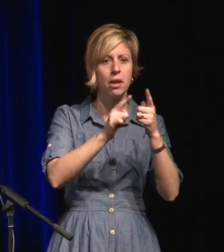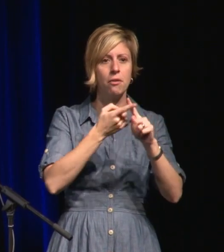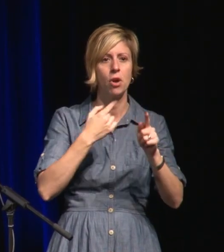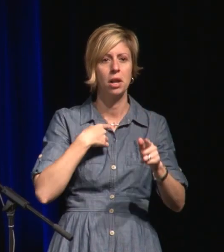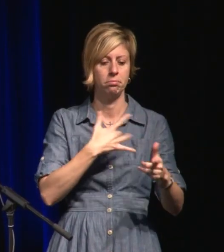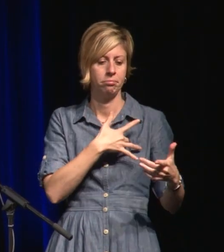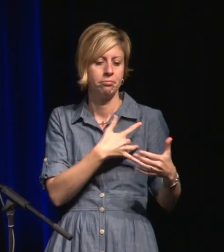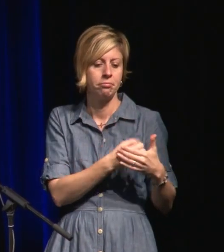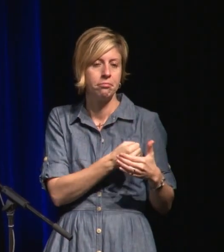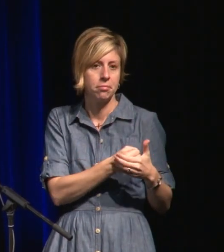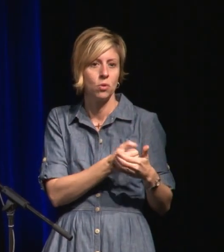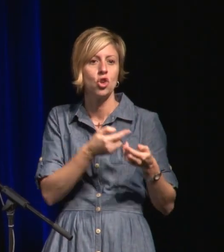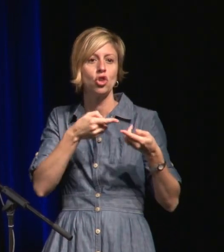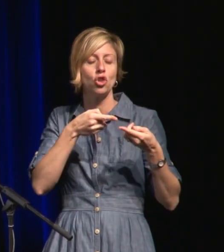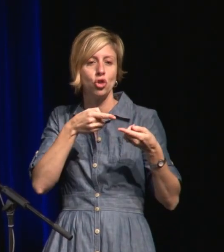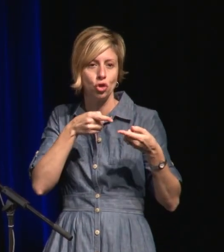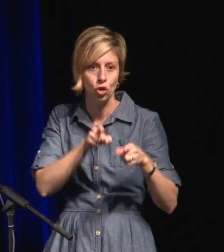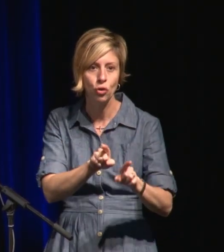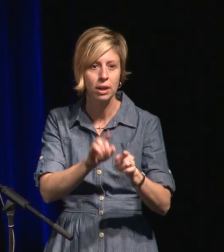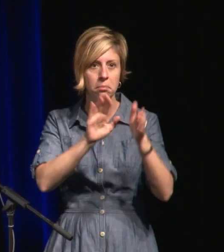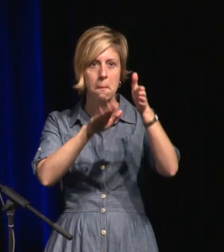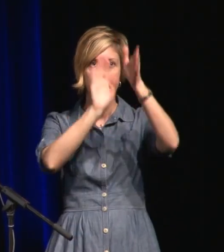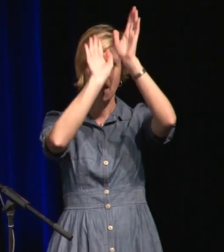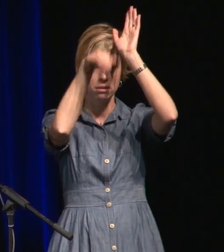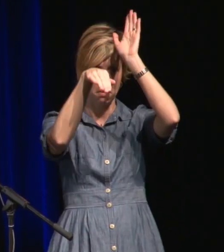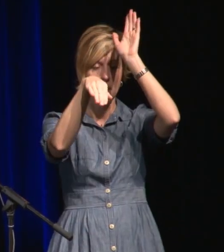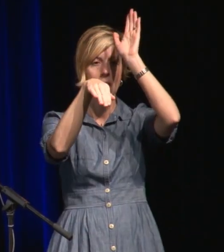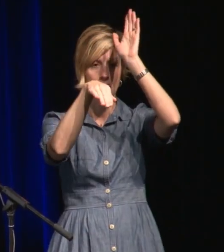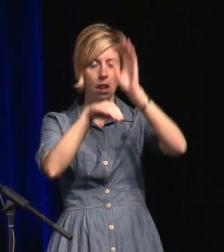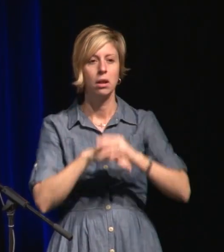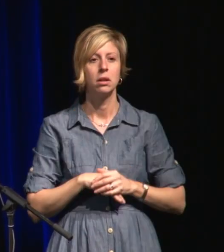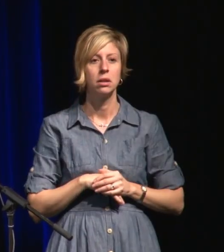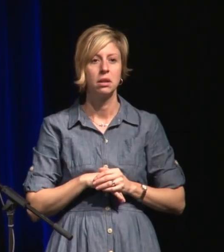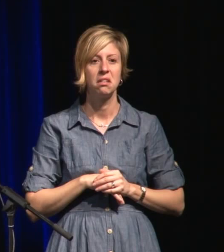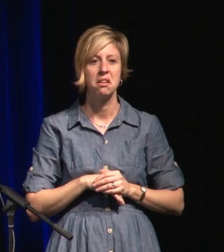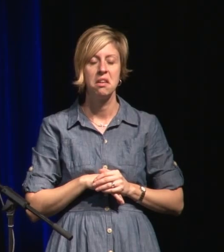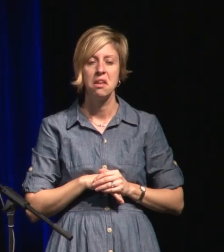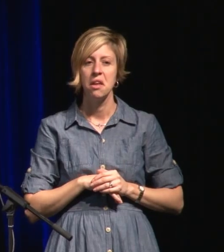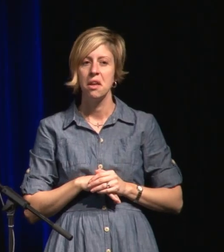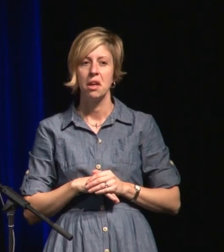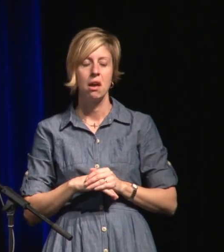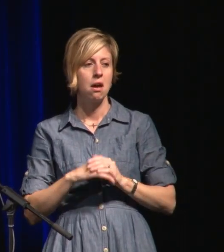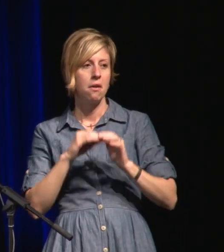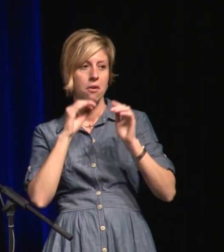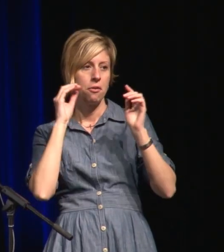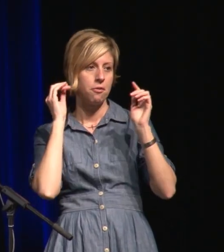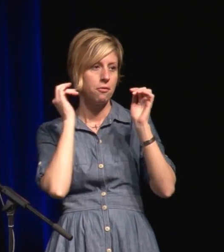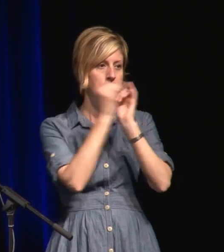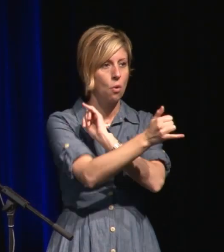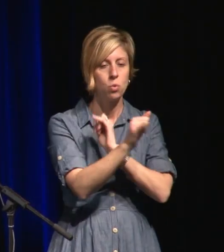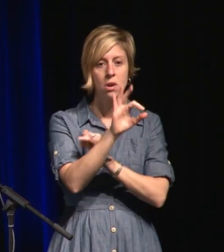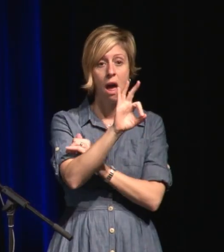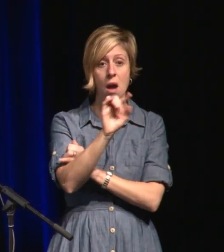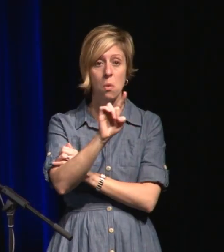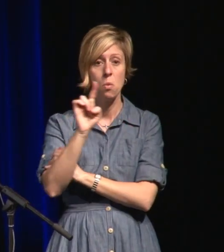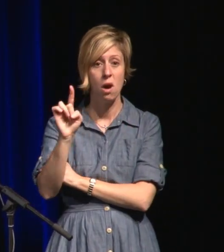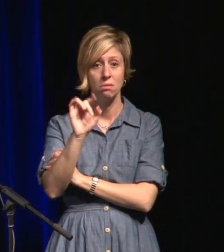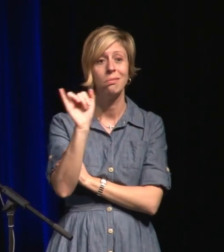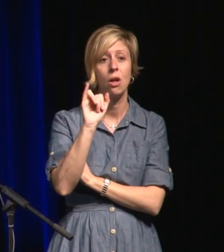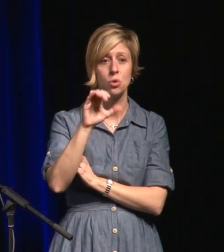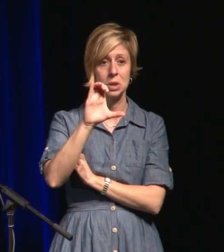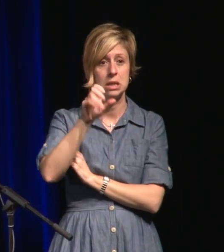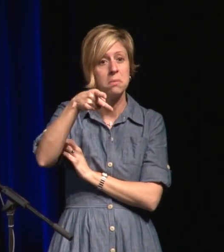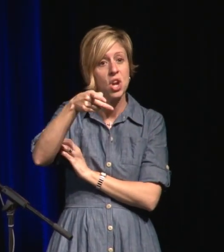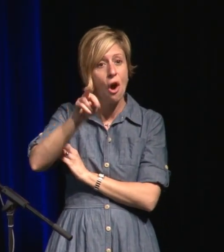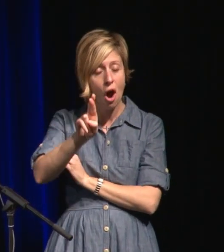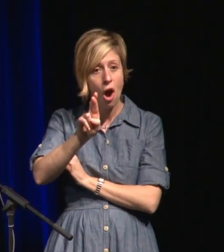playing basketball. Their fast actions in calling 911 and performing CPR, which Taylor credits his